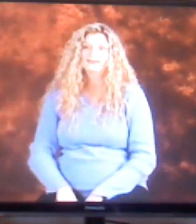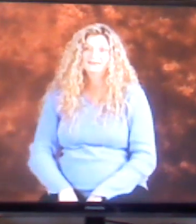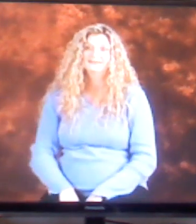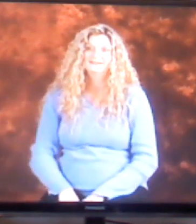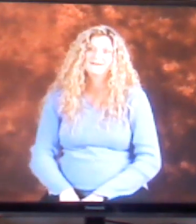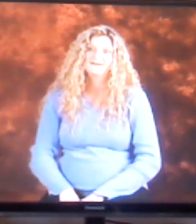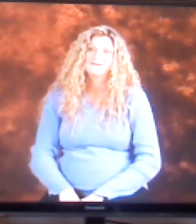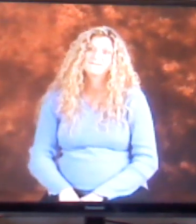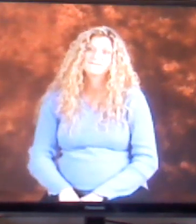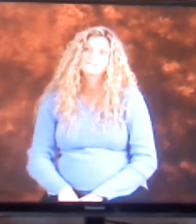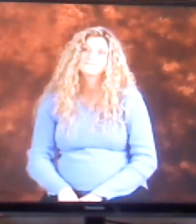fashion.